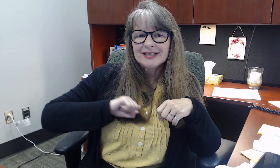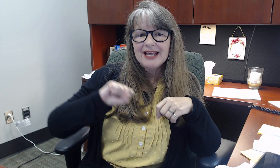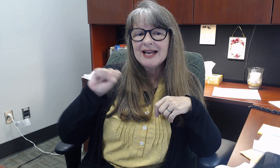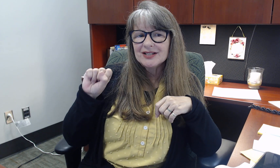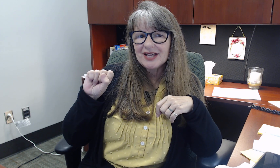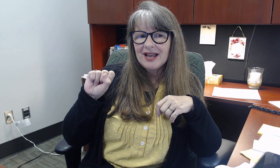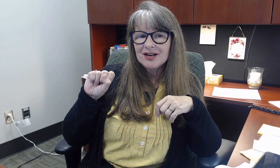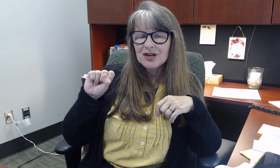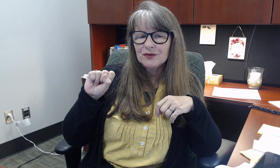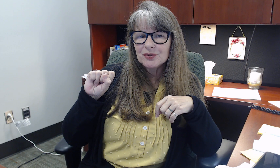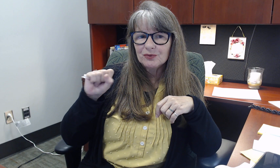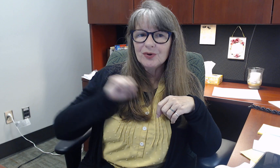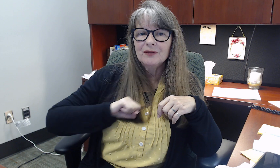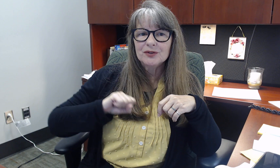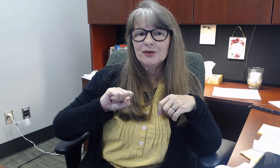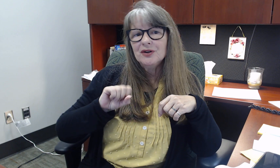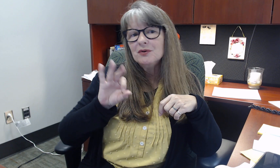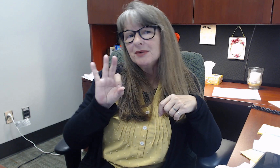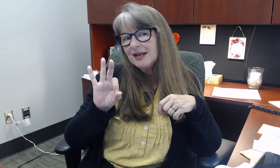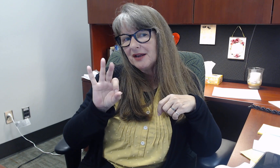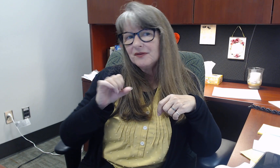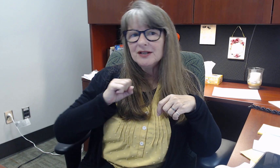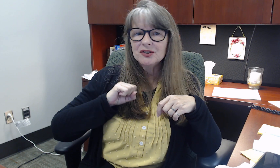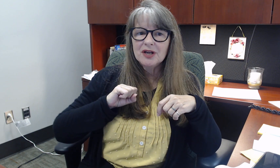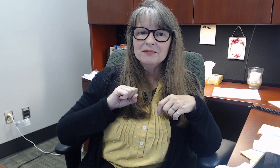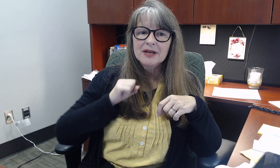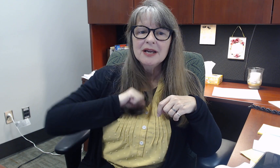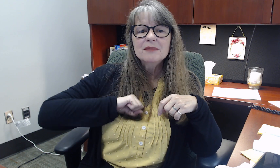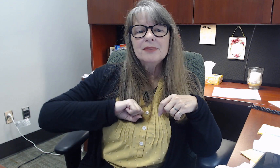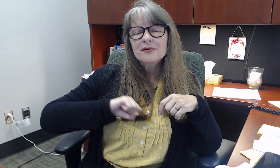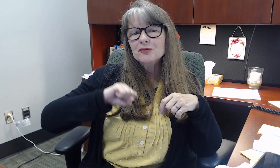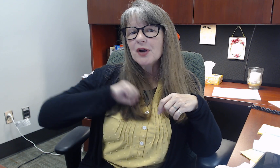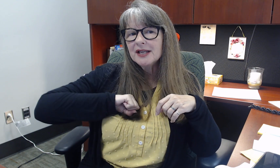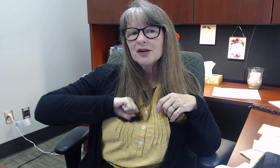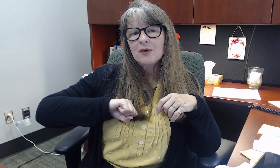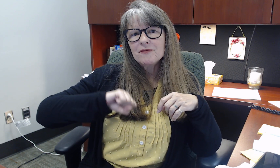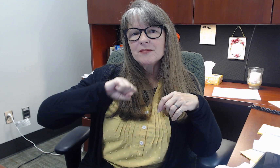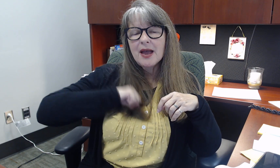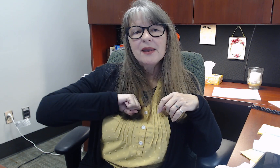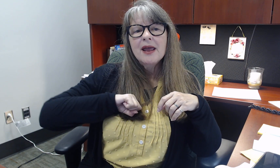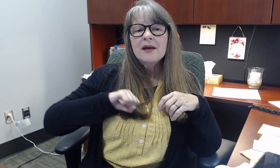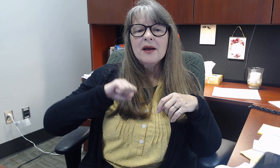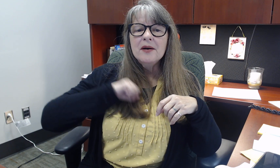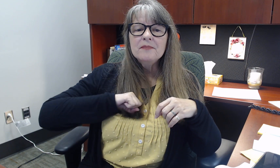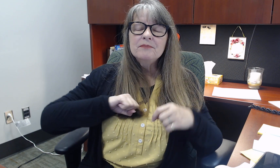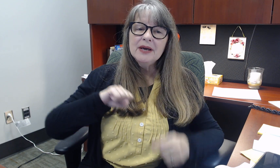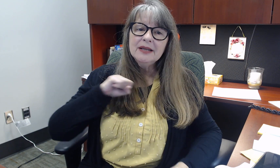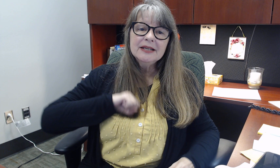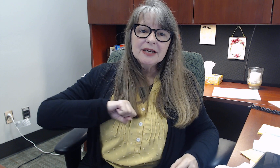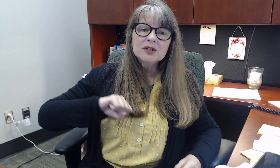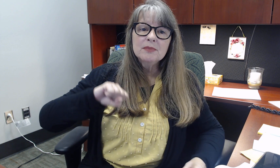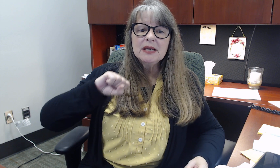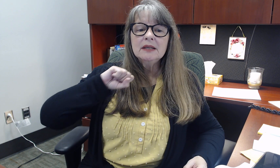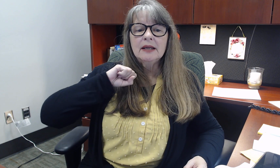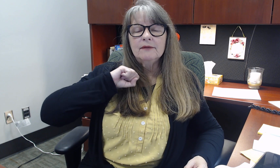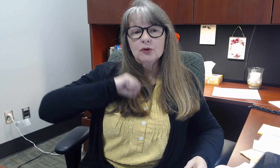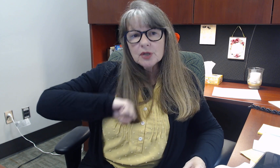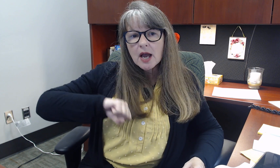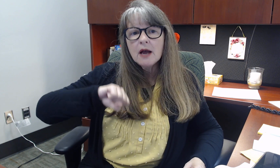S handshake for sorority. Fraternity would be an F handshake. But they're trying to get away from that. But it does mean like if you're tough or